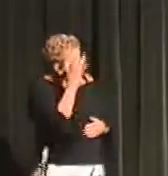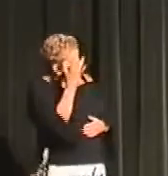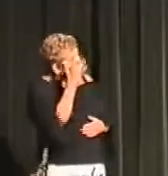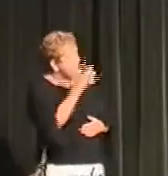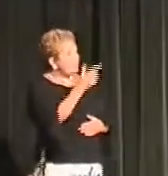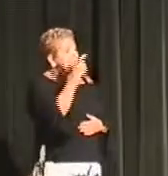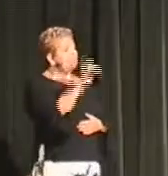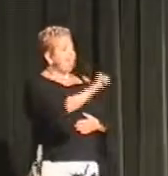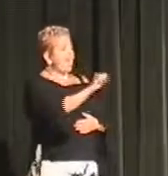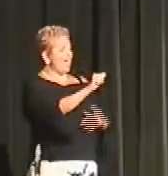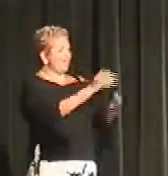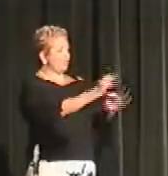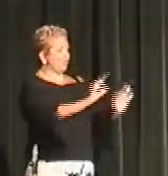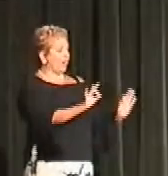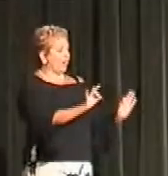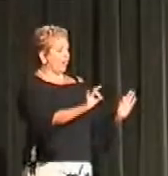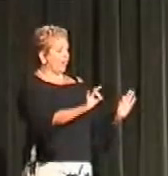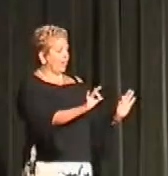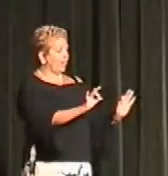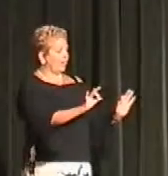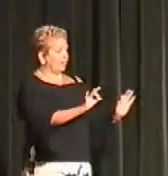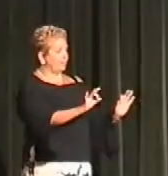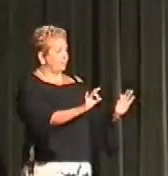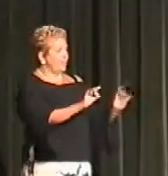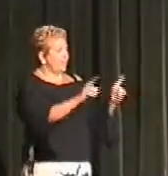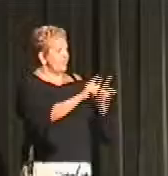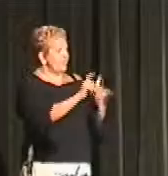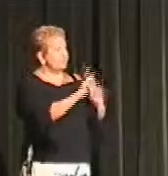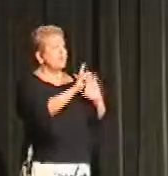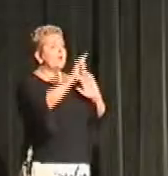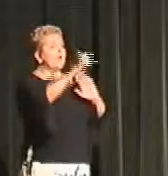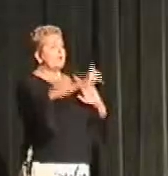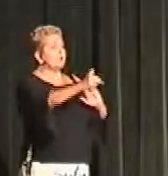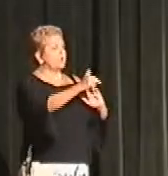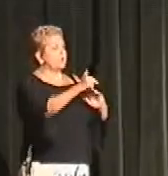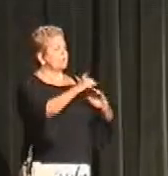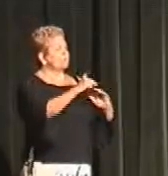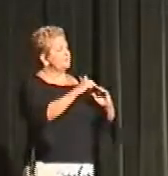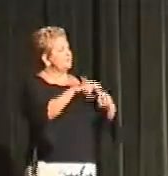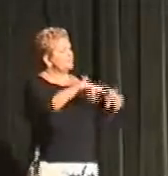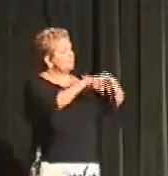is free, and then also afterwards when you're judging my talk, you know, you don't have to sit around saying, you know, we had to pay her for that, you know, so